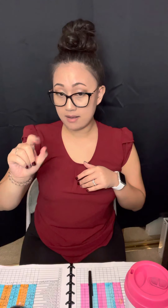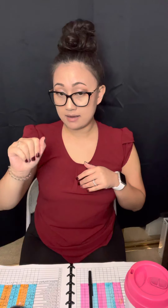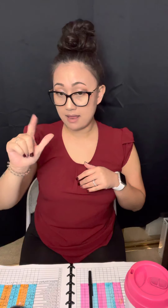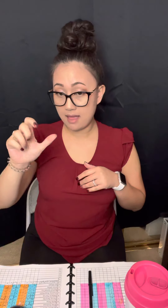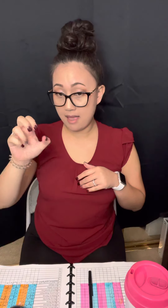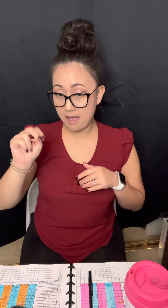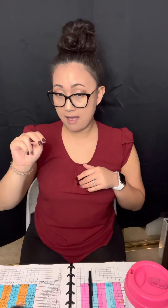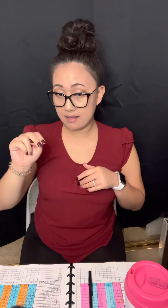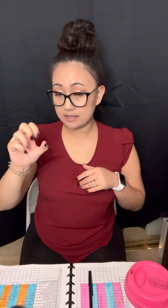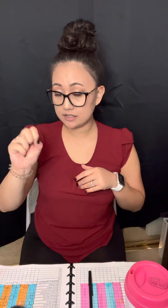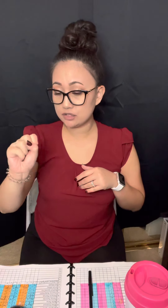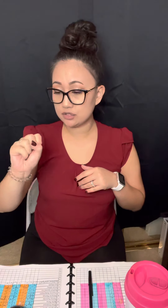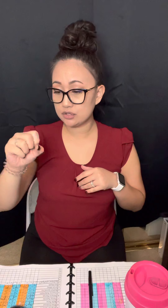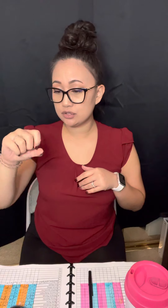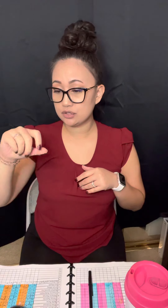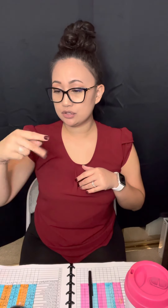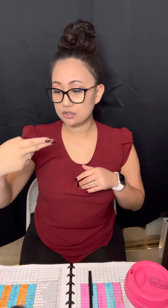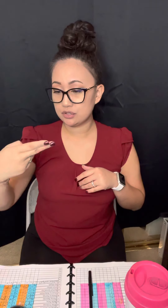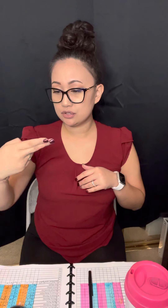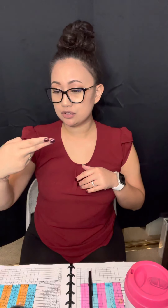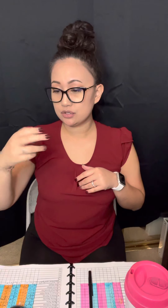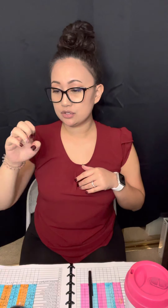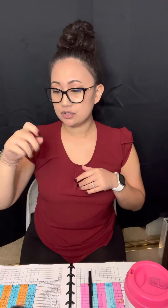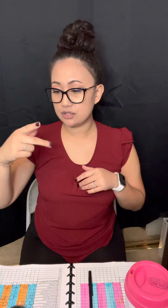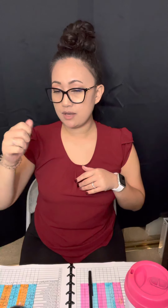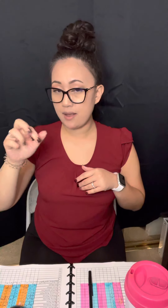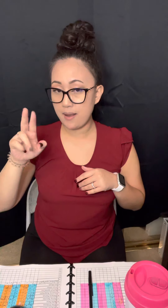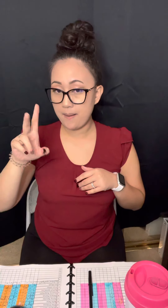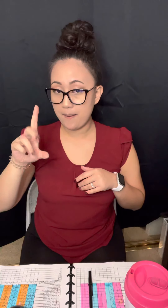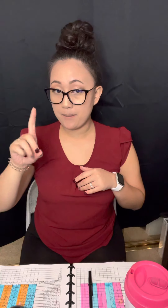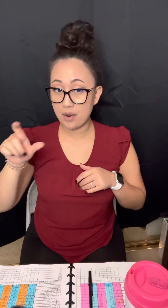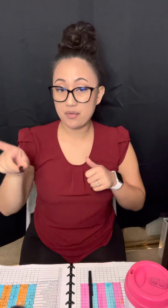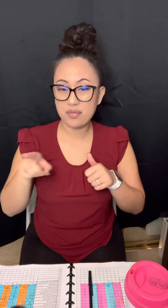into space. Okay? In